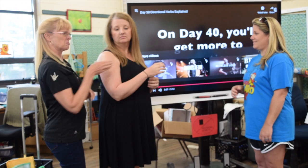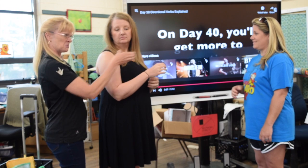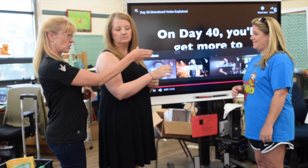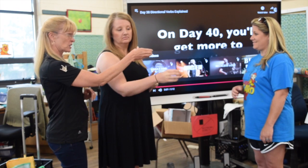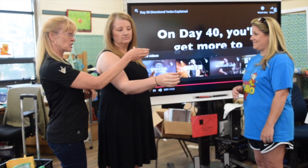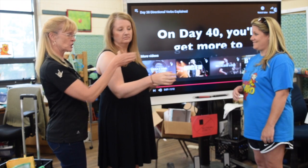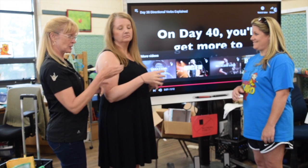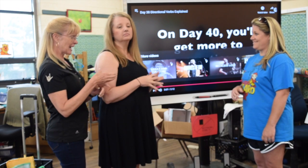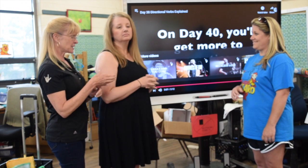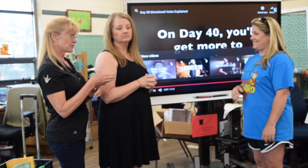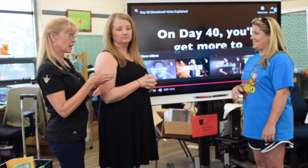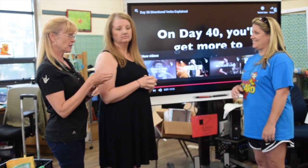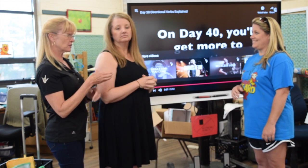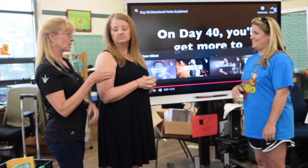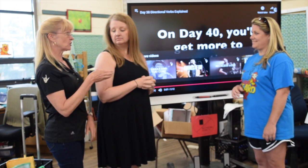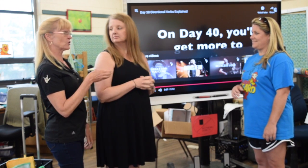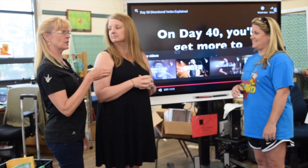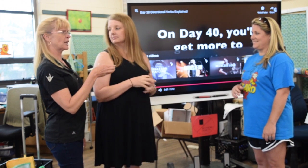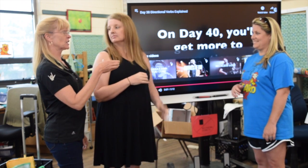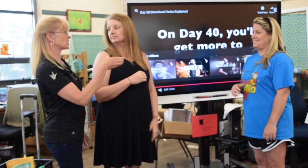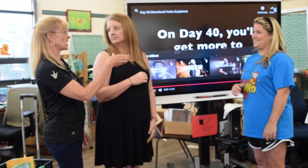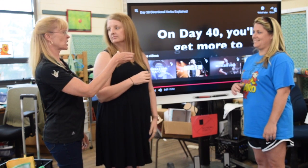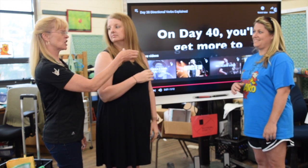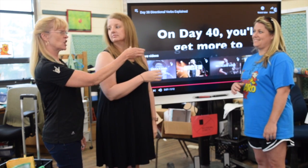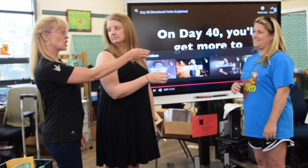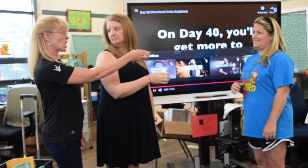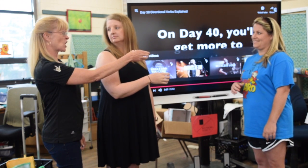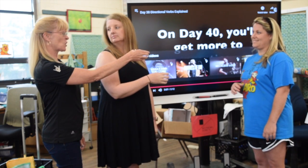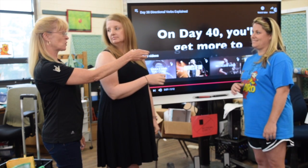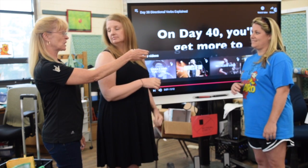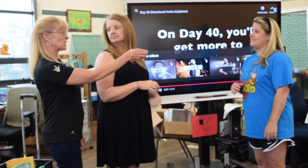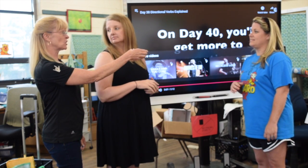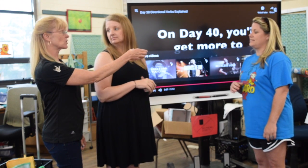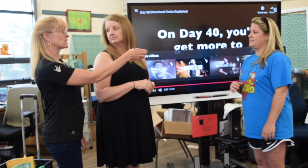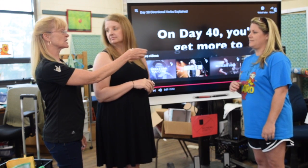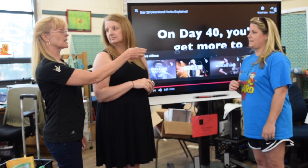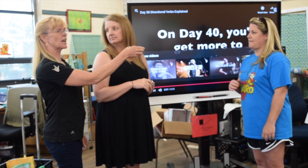You're gonna classify her only. You're gonna head shake, no, and then you're gonna say,